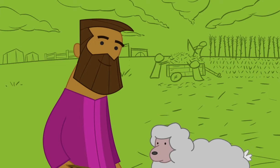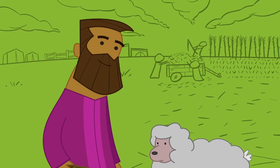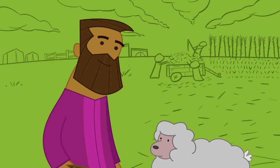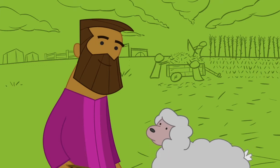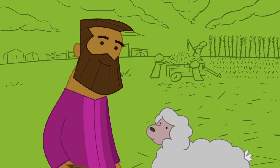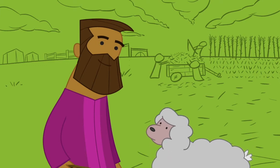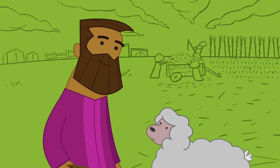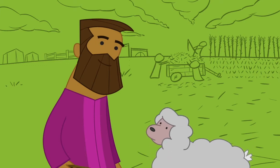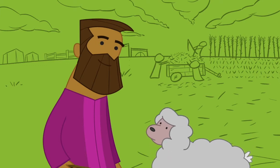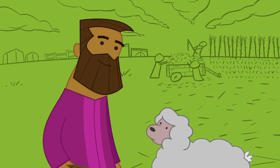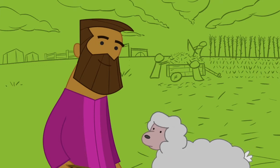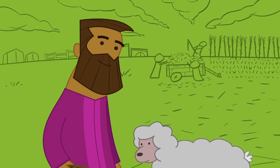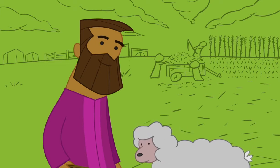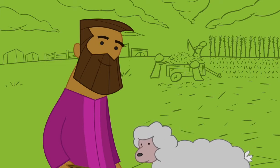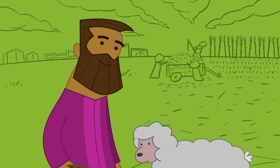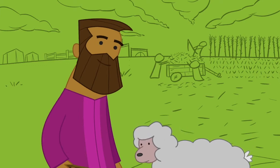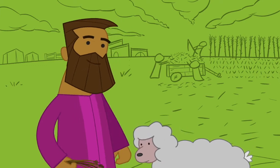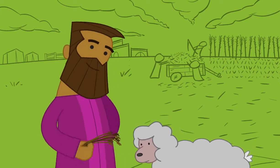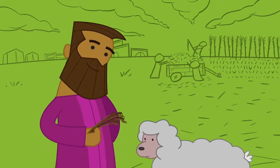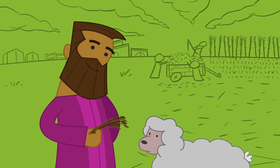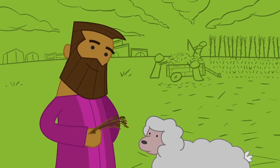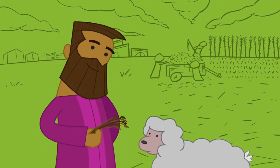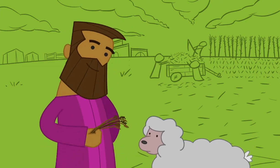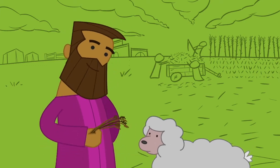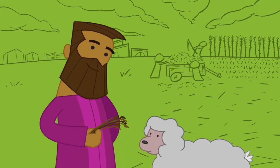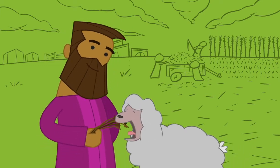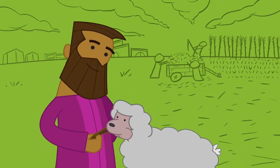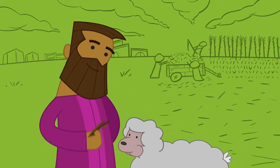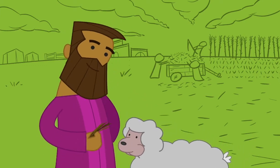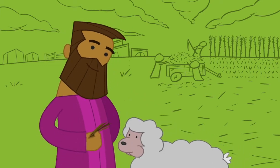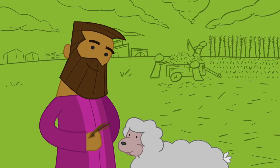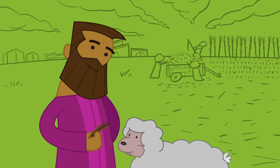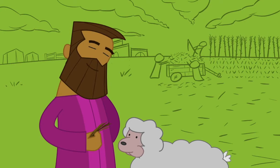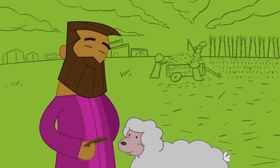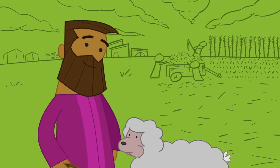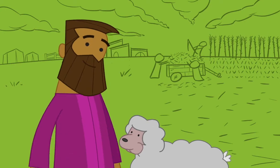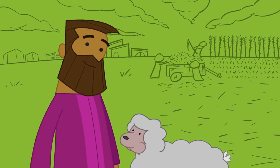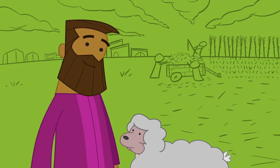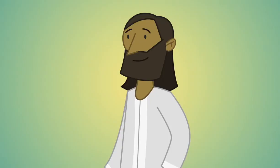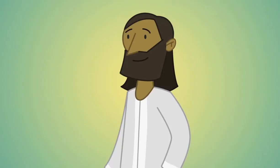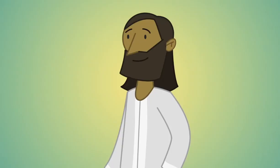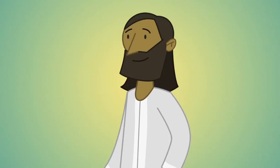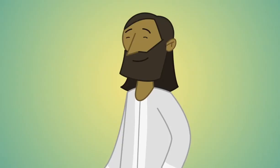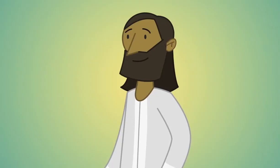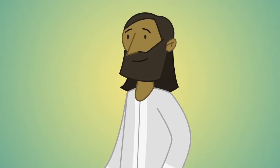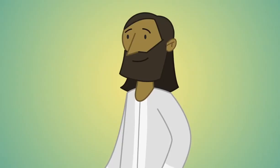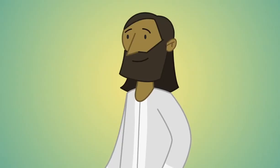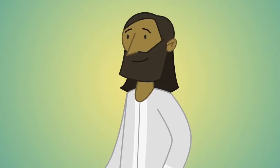of his family. If anybody was going to rescue Ruth and Naomi, it was Boaz. Kids, we have a redeemer